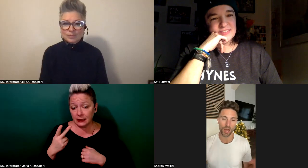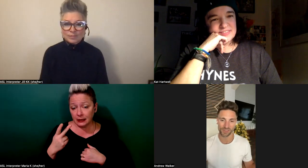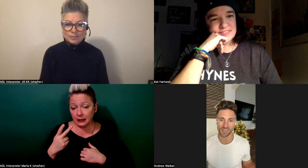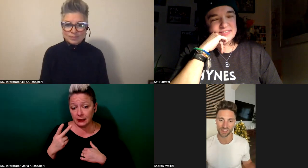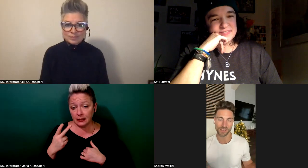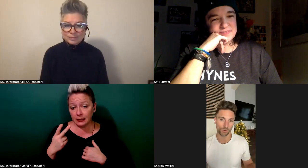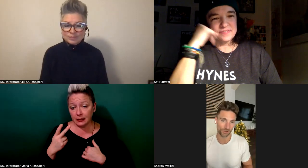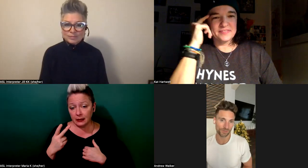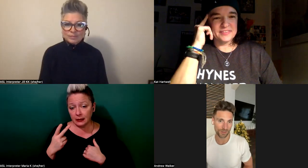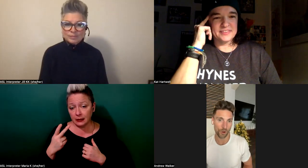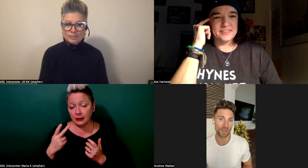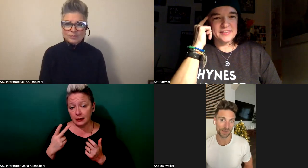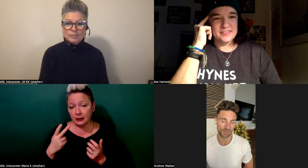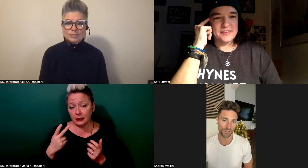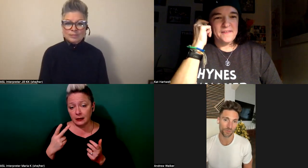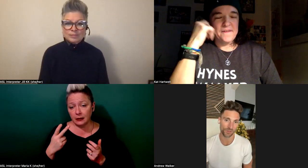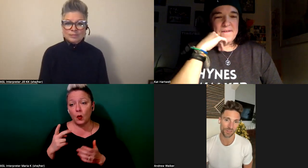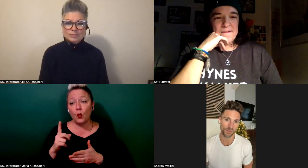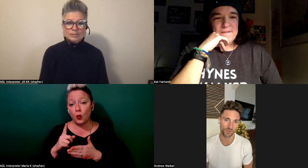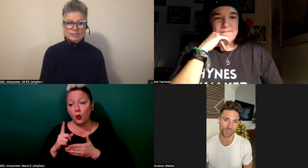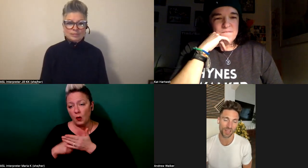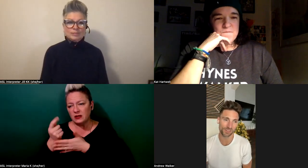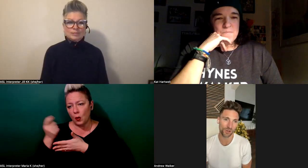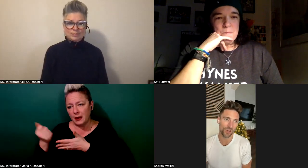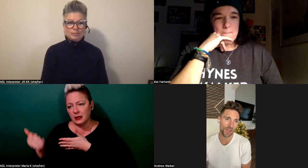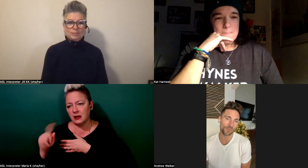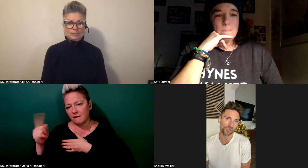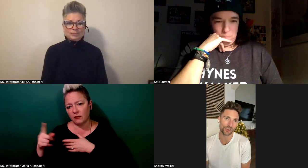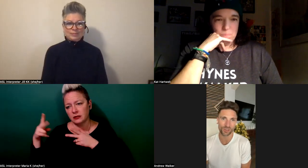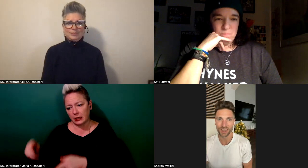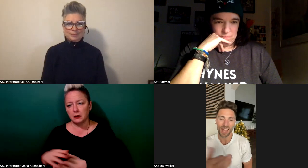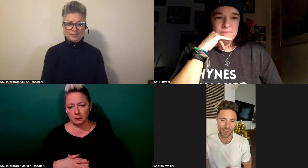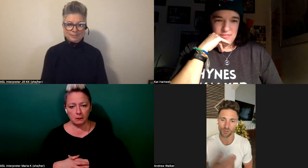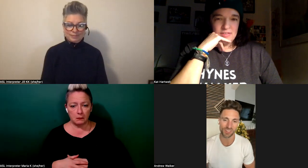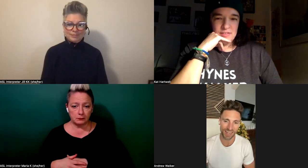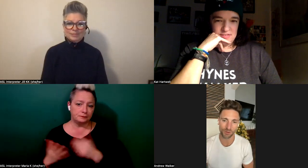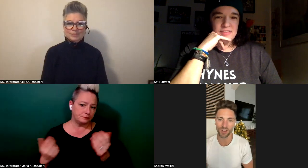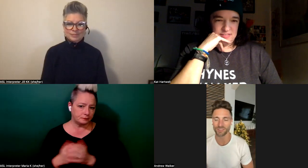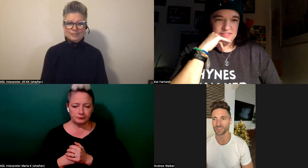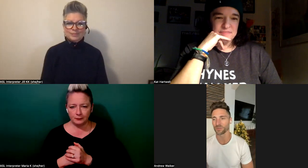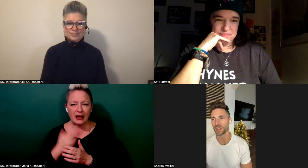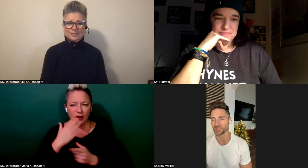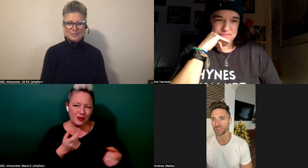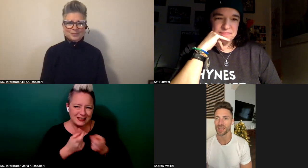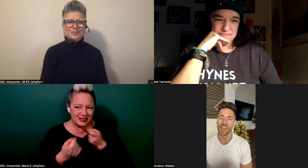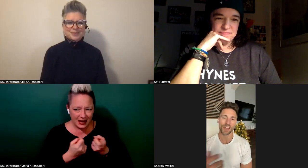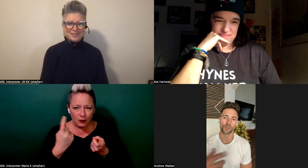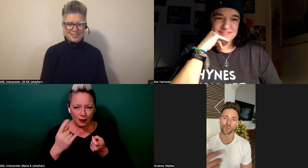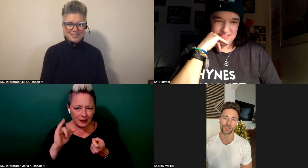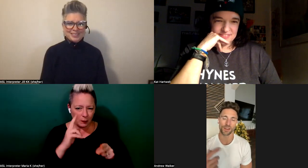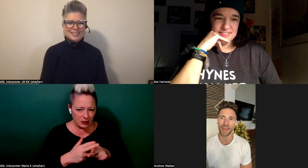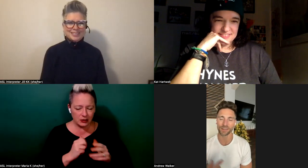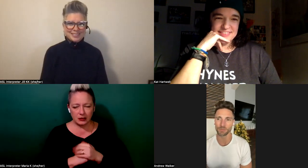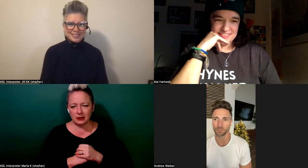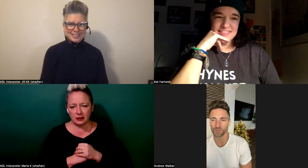a lot of the scenes that were omitted in the first cut. So I'm sure I know the skating one that you had mentioned. I know there